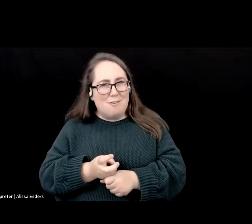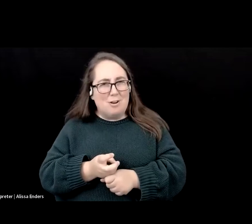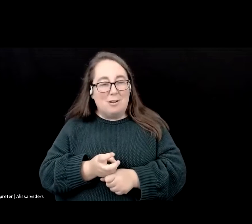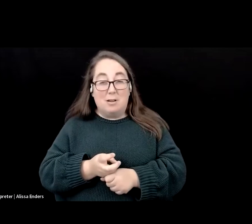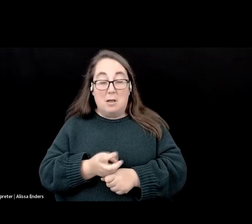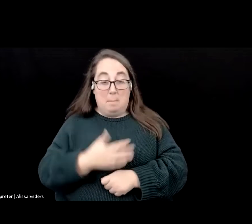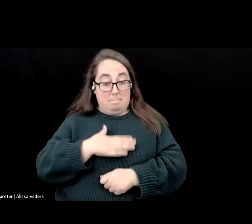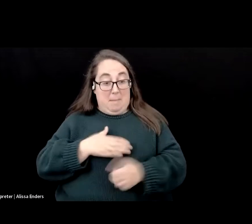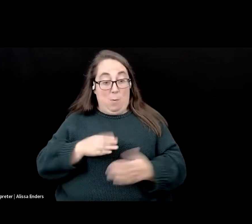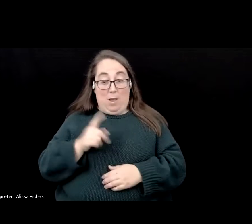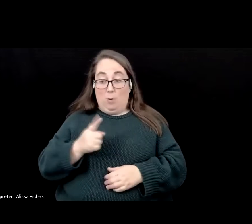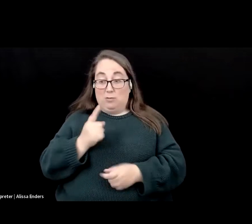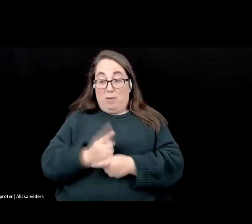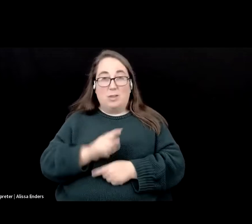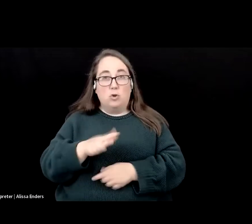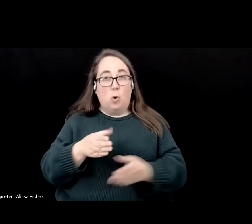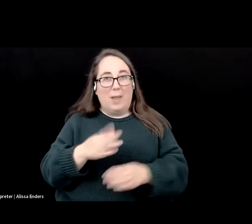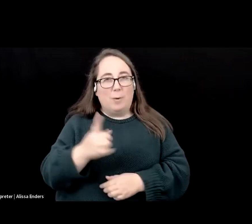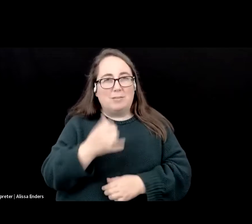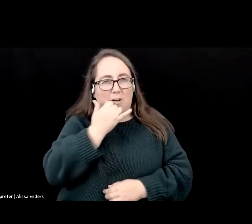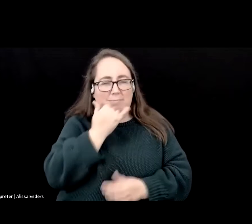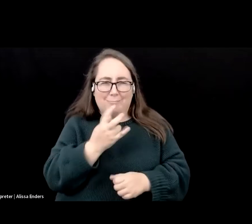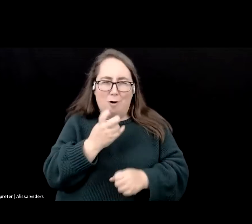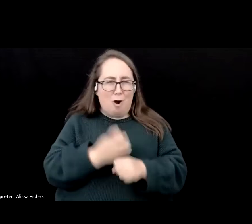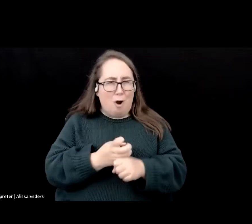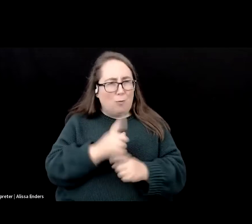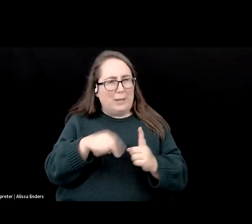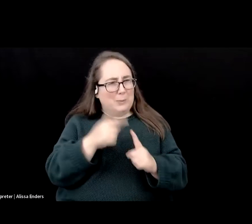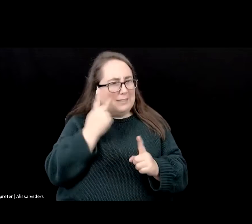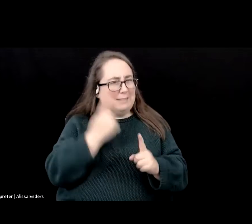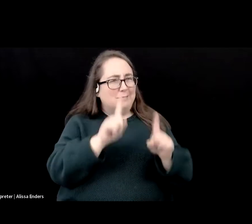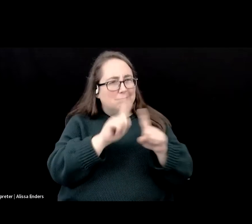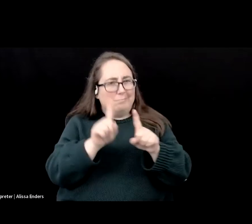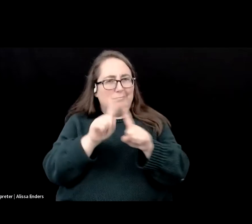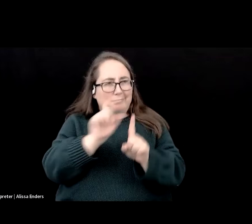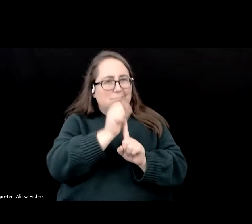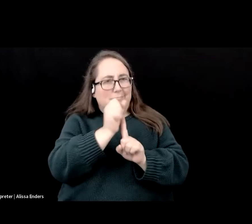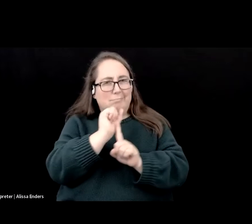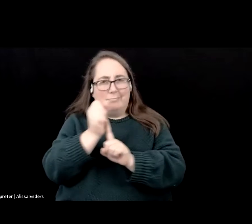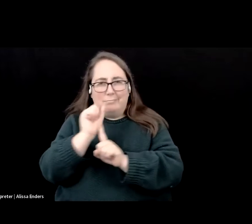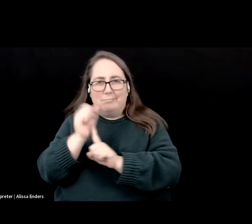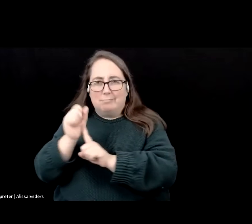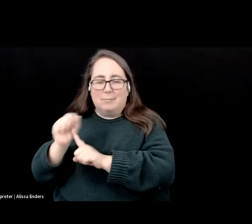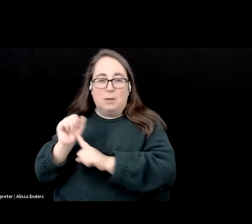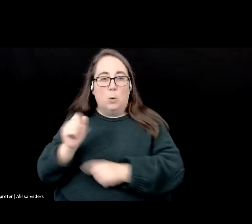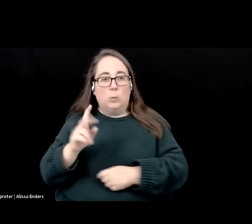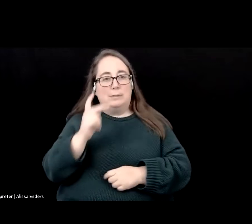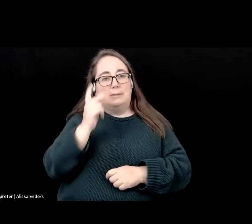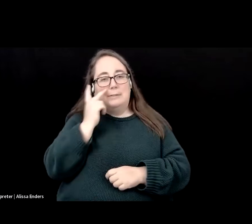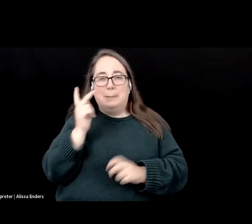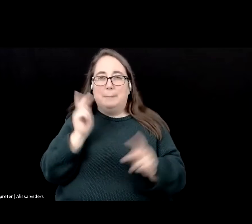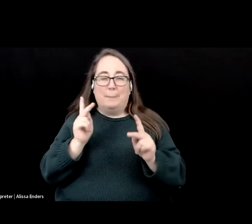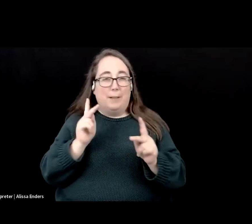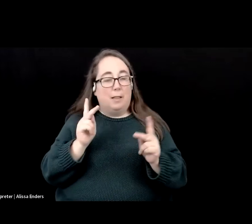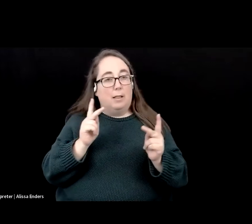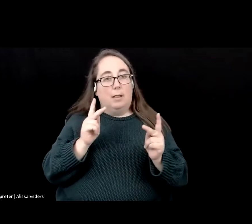side as wicked. Reading through these rabbinic discussions and rulings on abortion, we're going to see people read the exact same sources, start